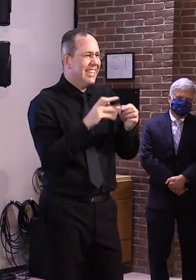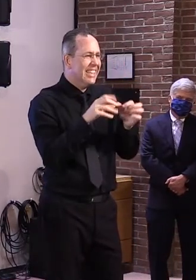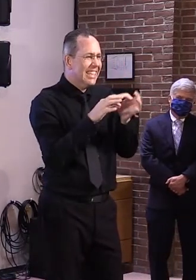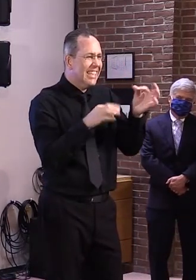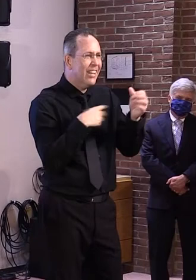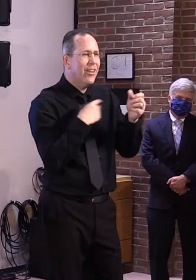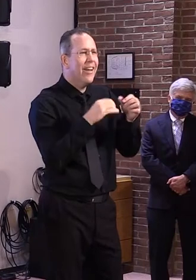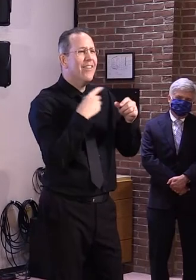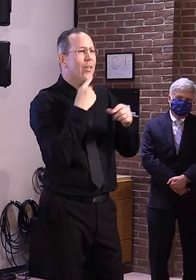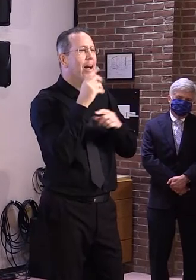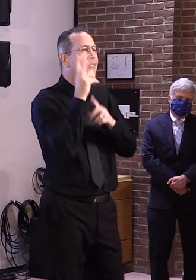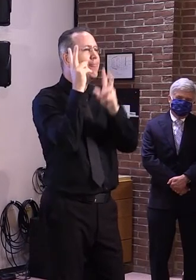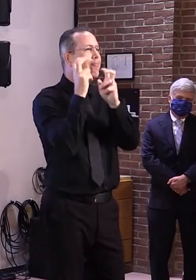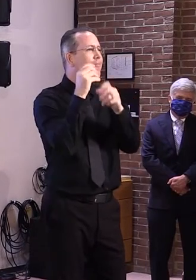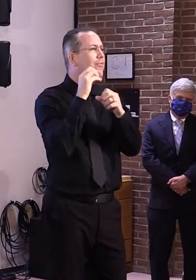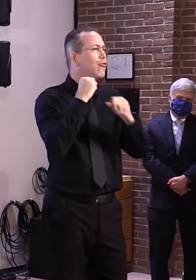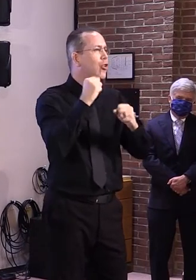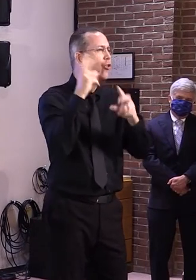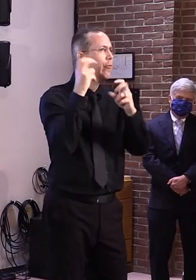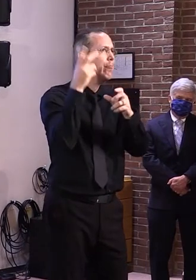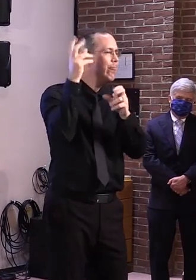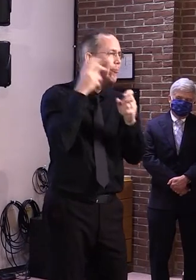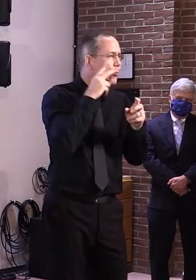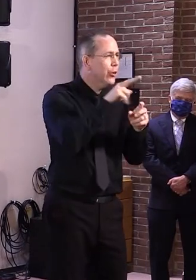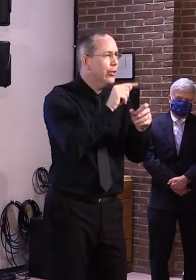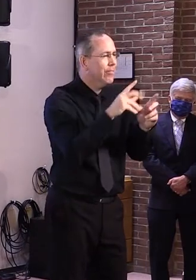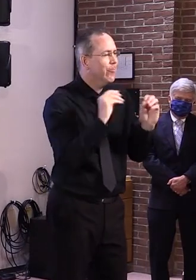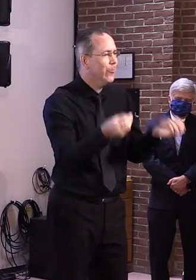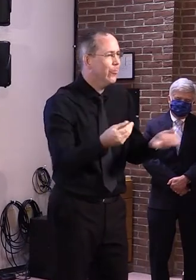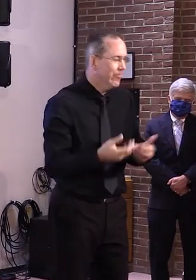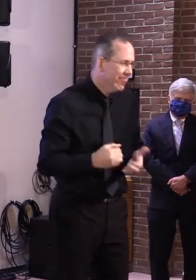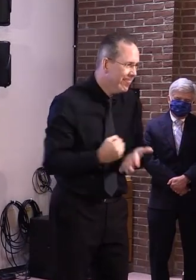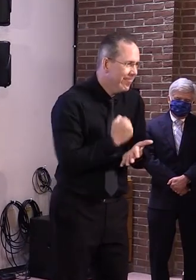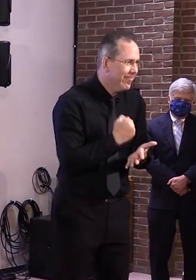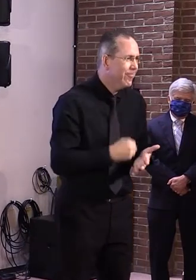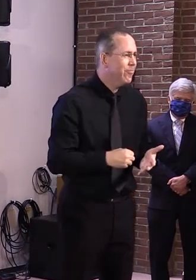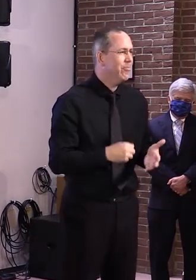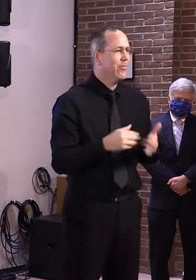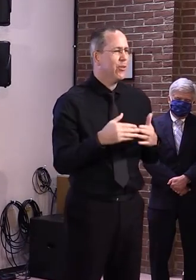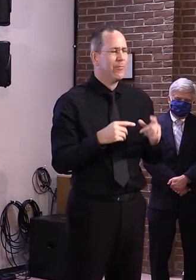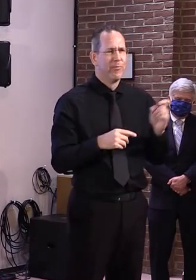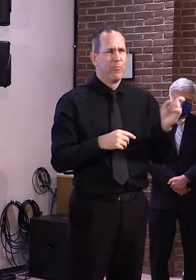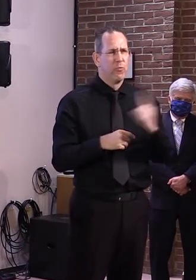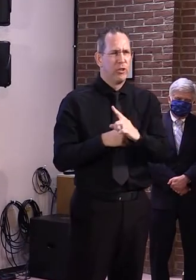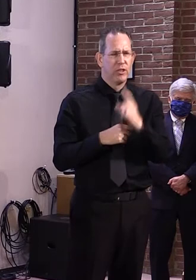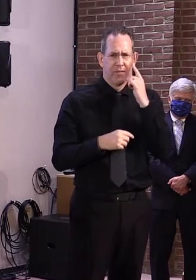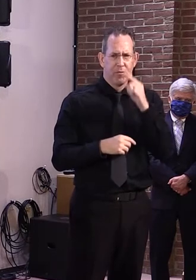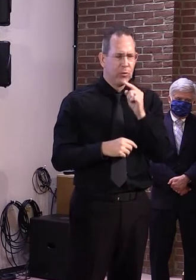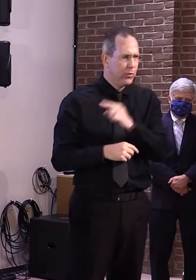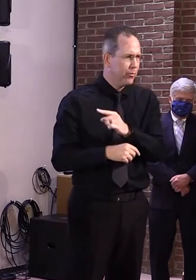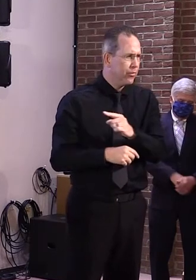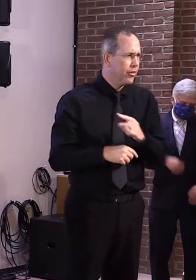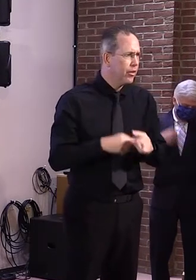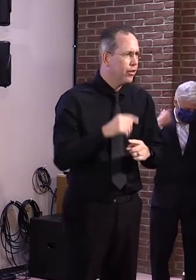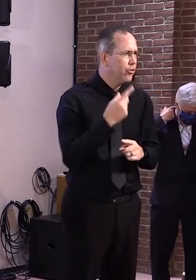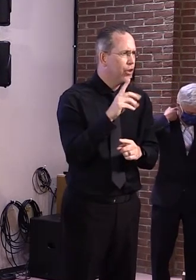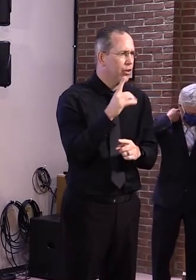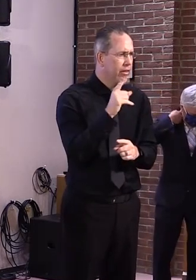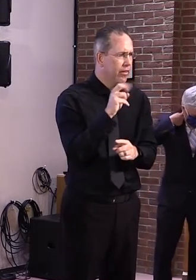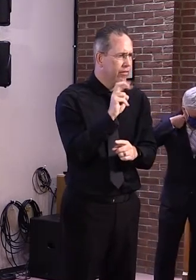Levine, and then for the governor. Dr. Levine, given the importance of hand washing and, you